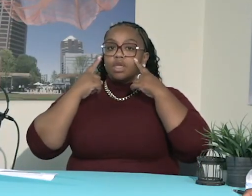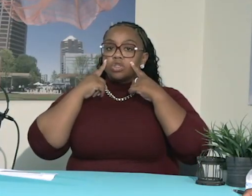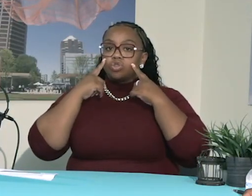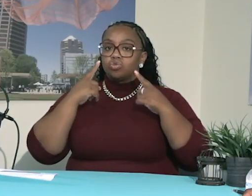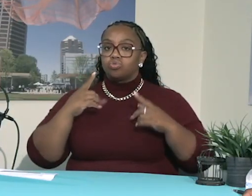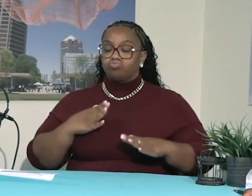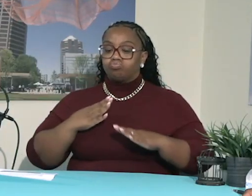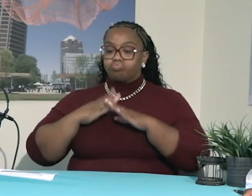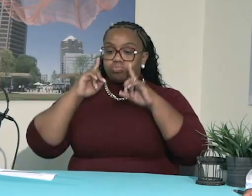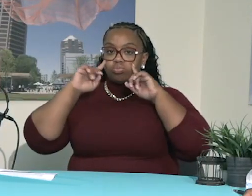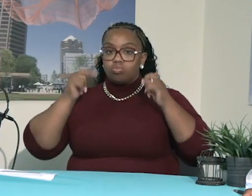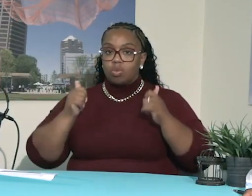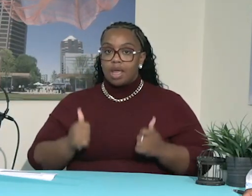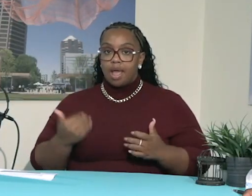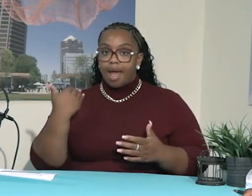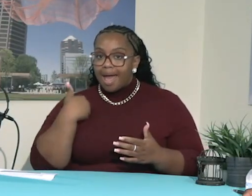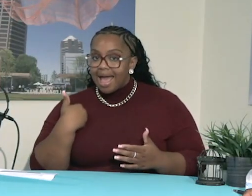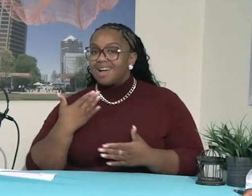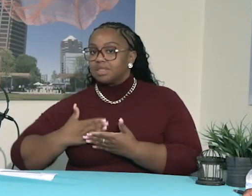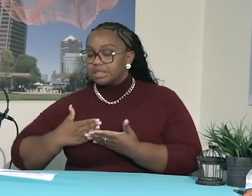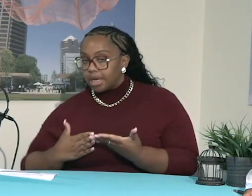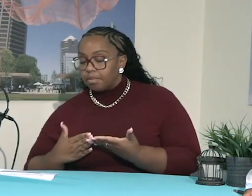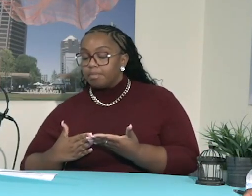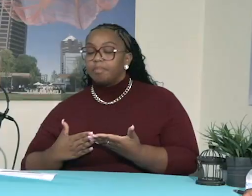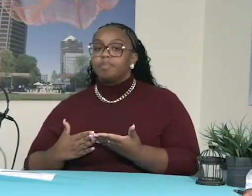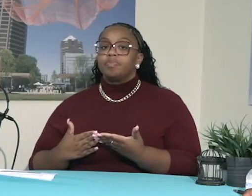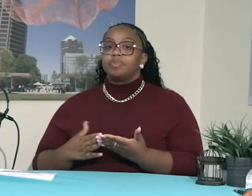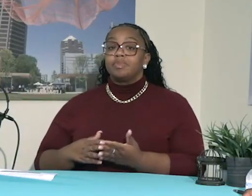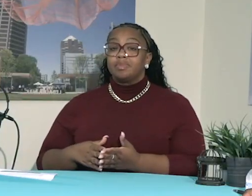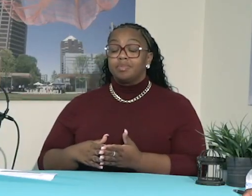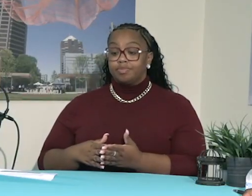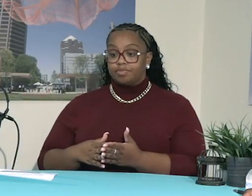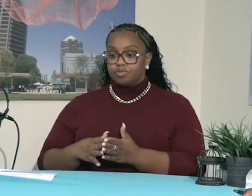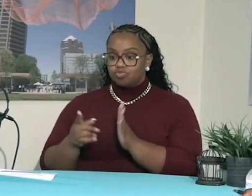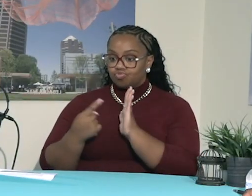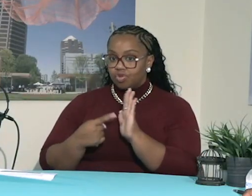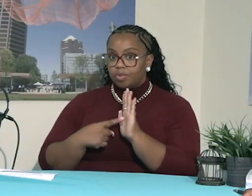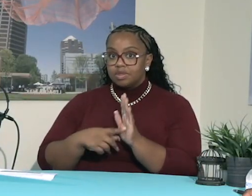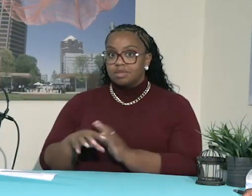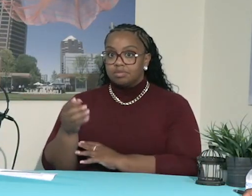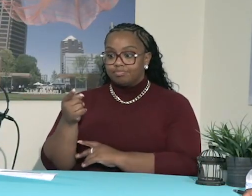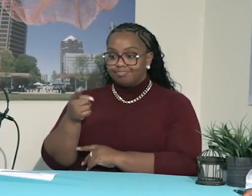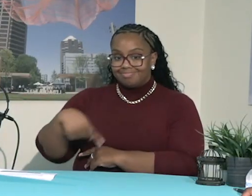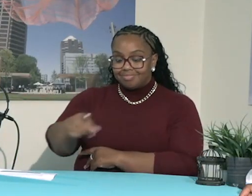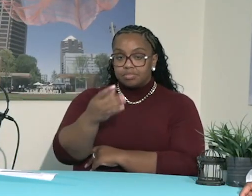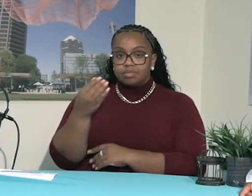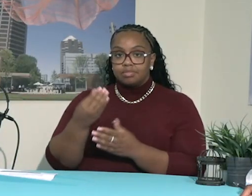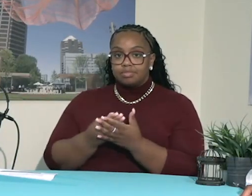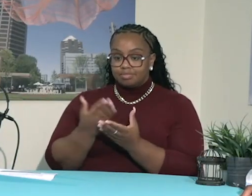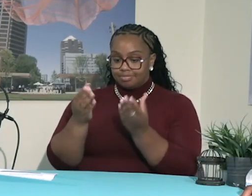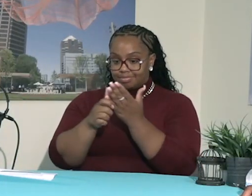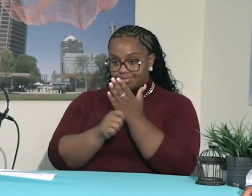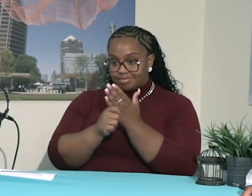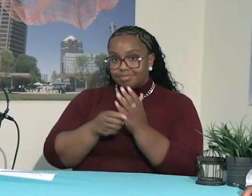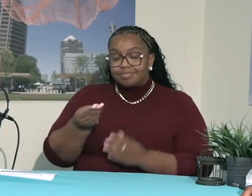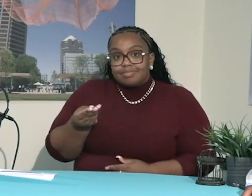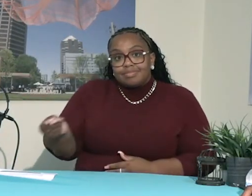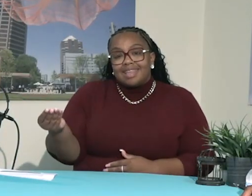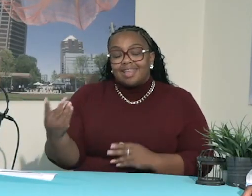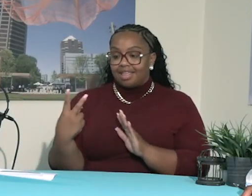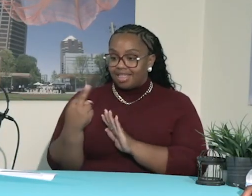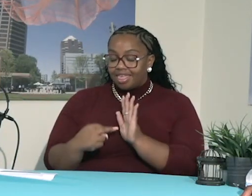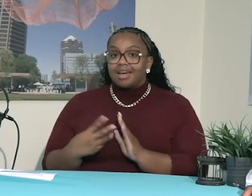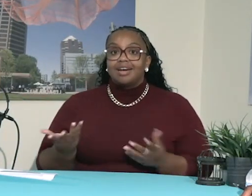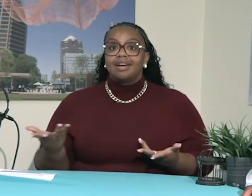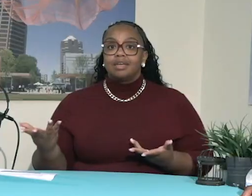navigating health information, giving someone a pamphlet if they have any type of visual diversity, it's not going to sit well because they